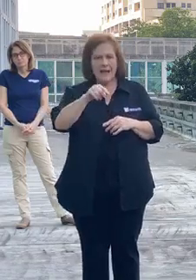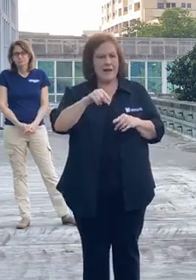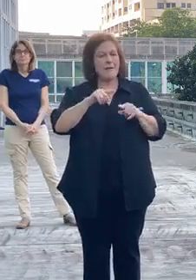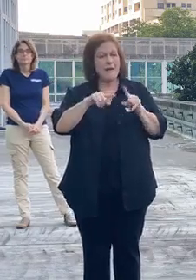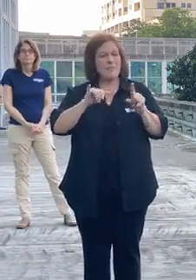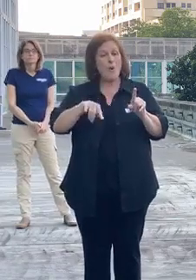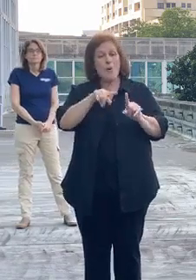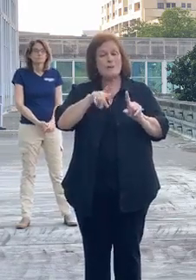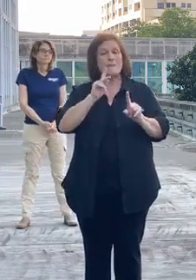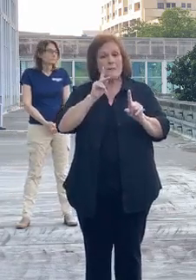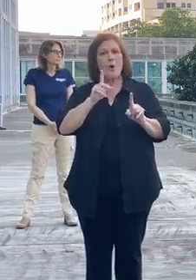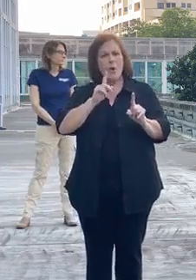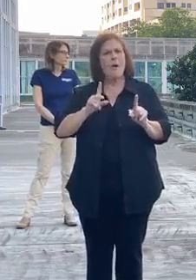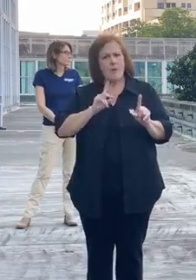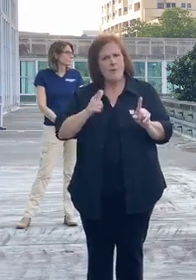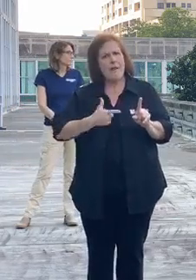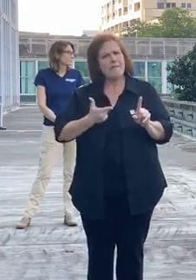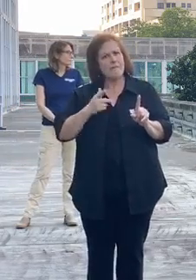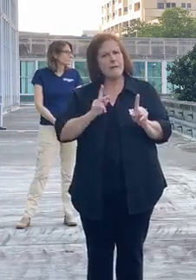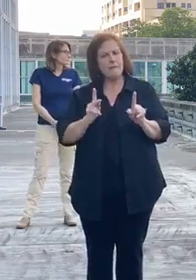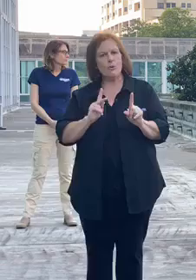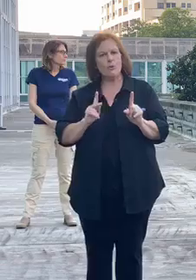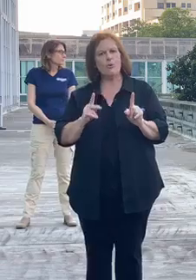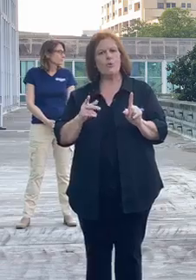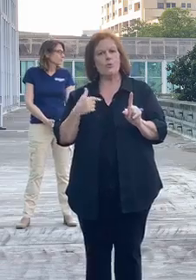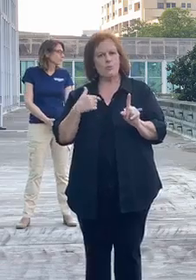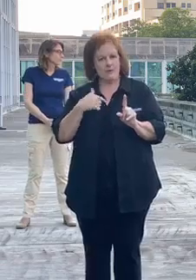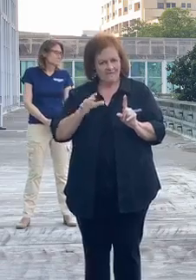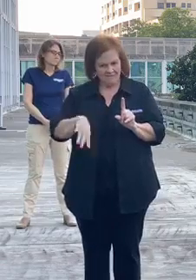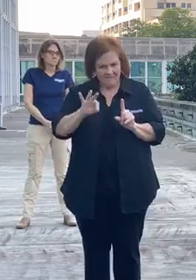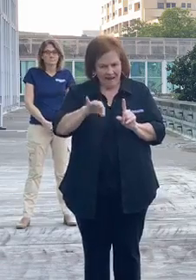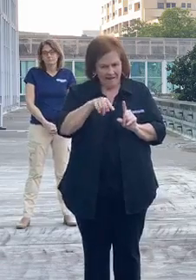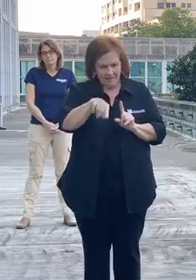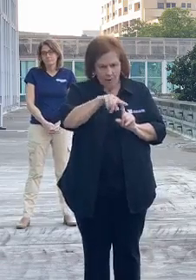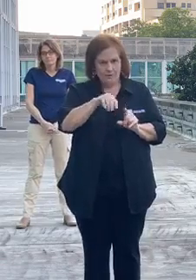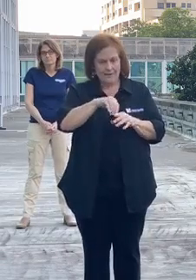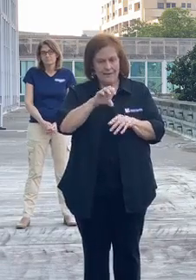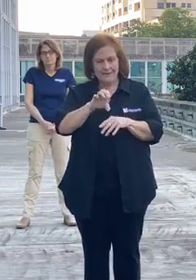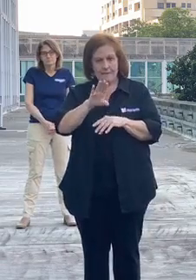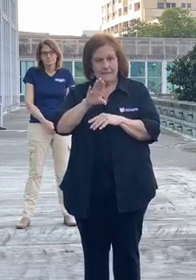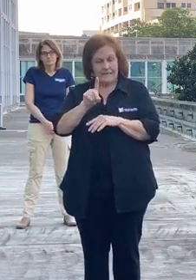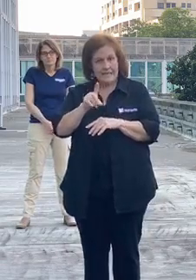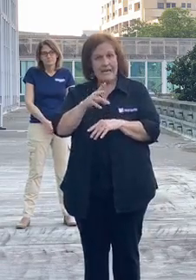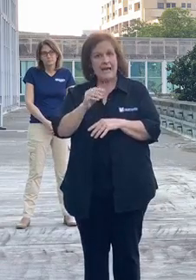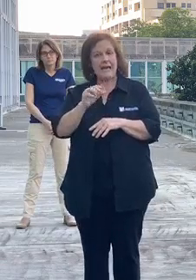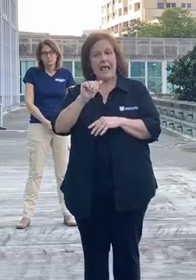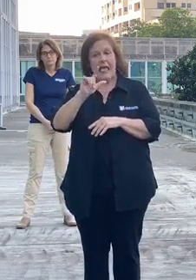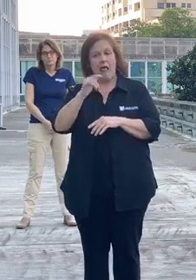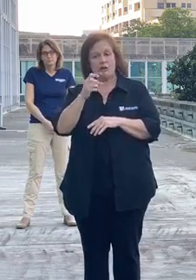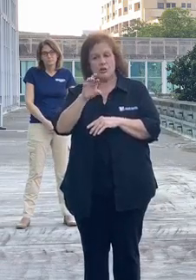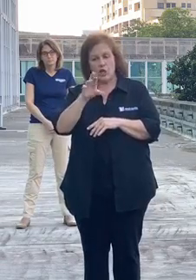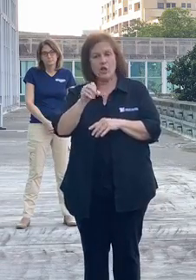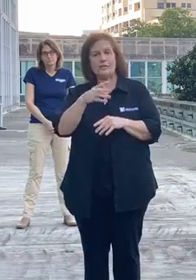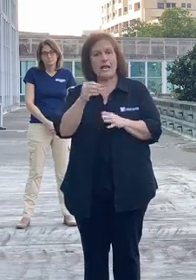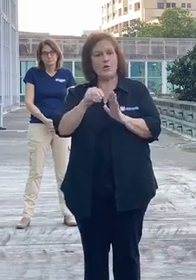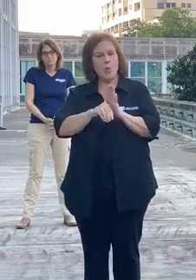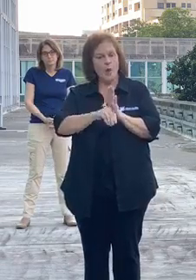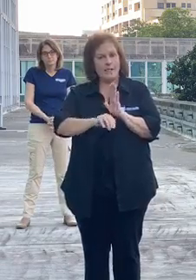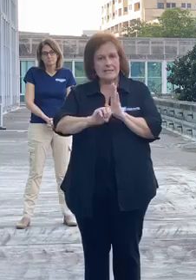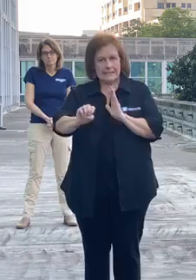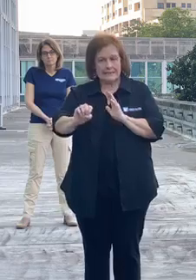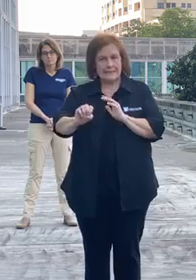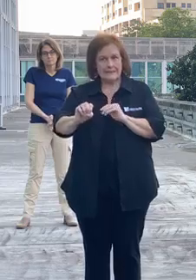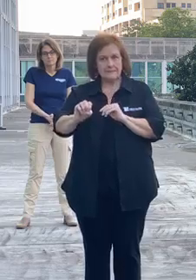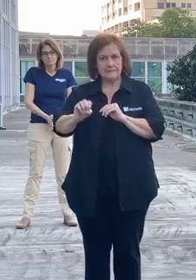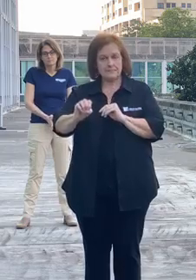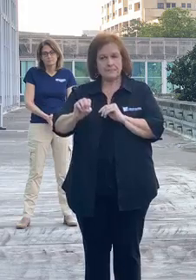people, and we have them located in the CBD, in Algiers, and in New Orleans